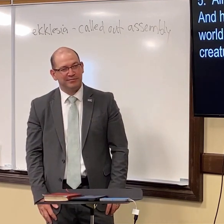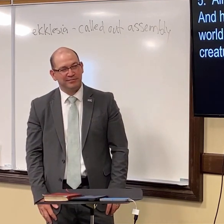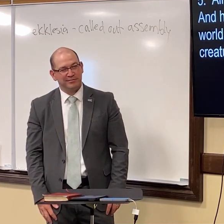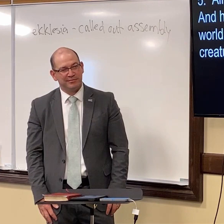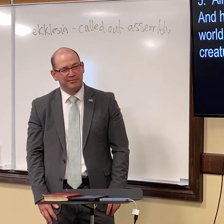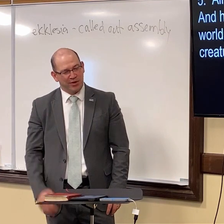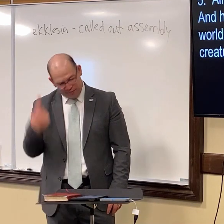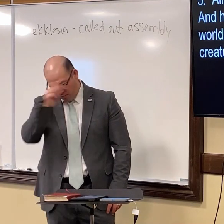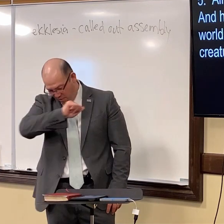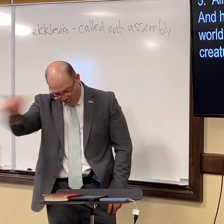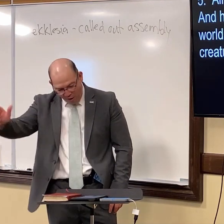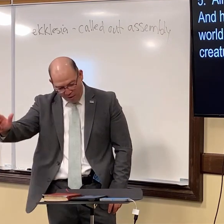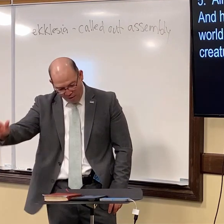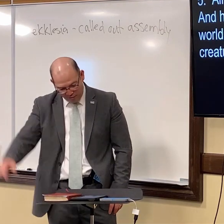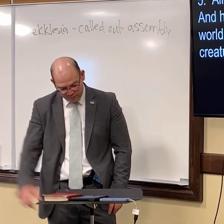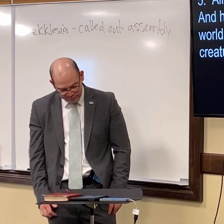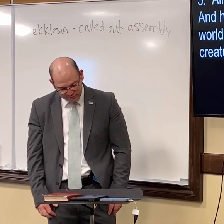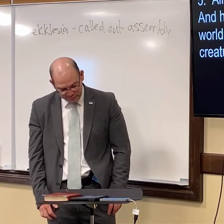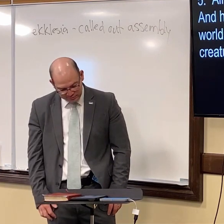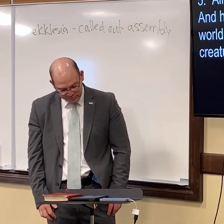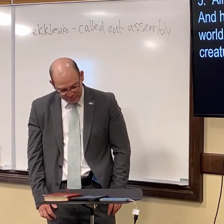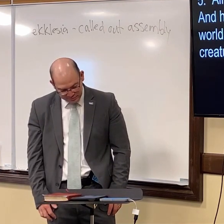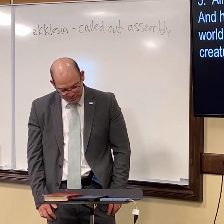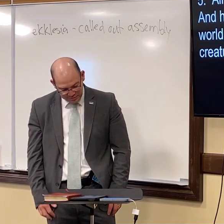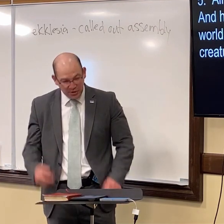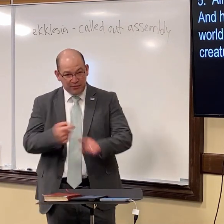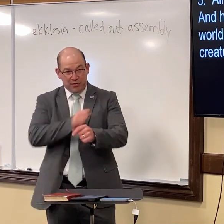all. For all.